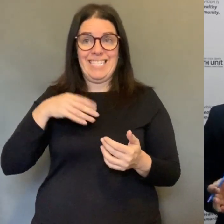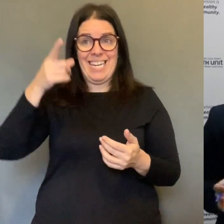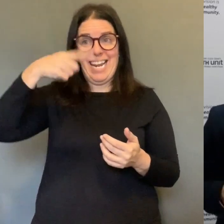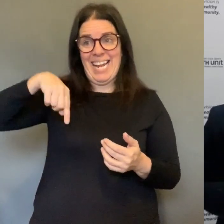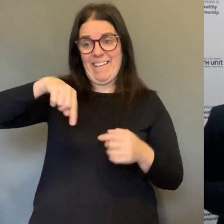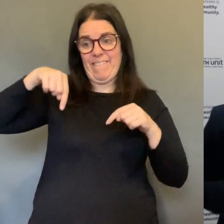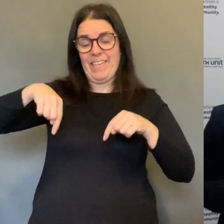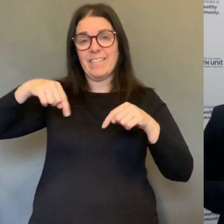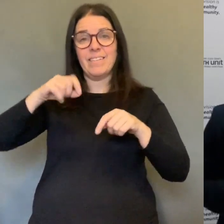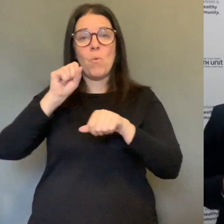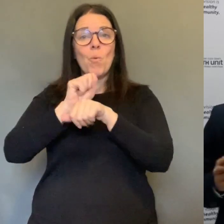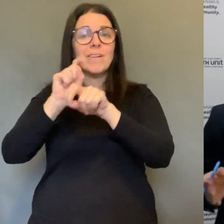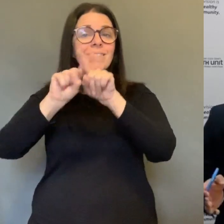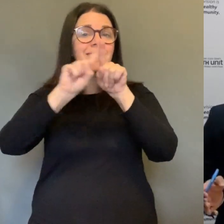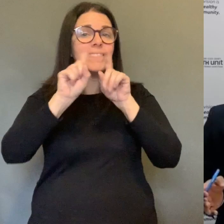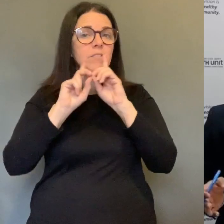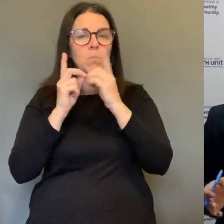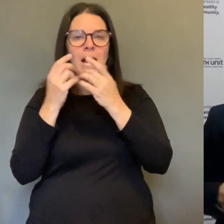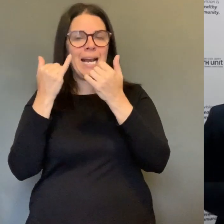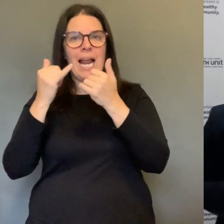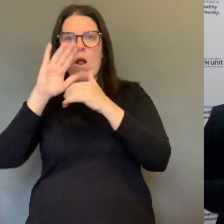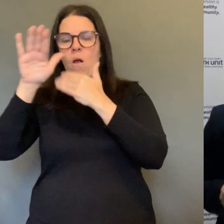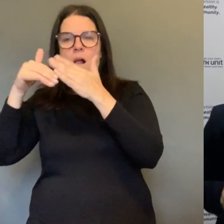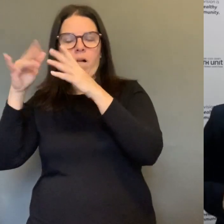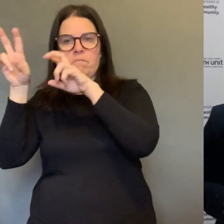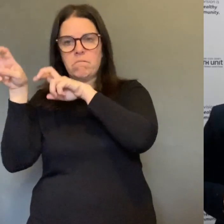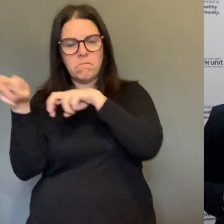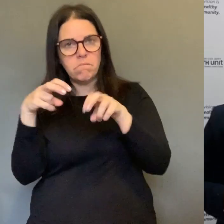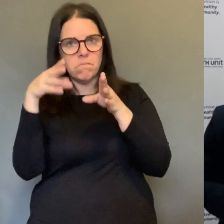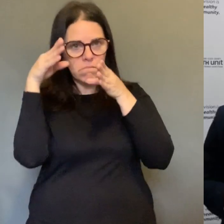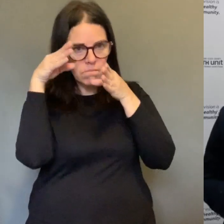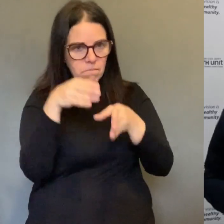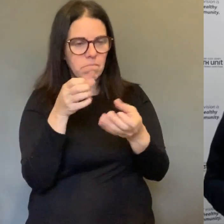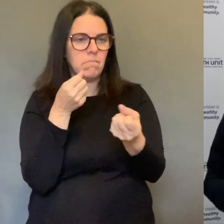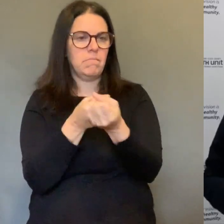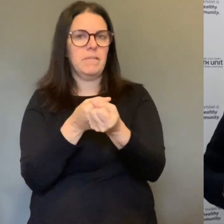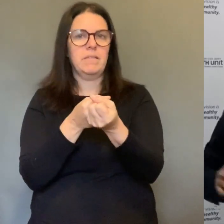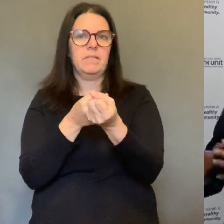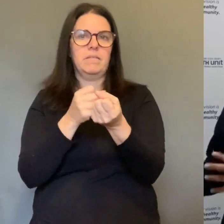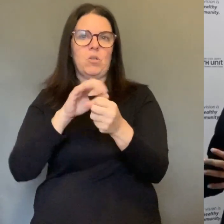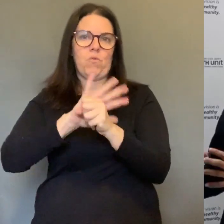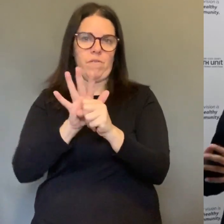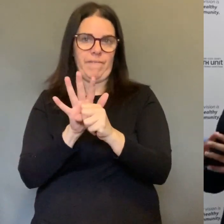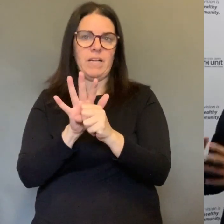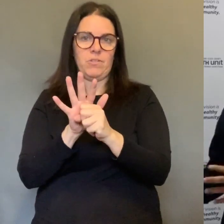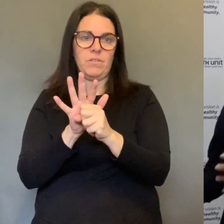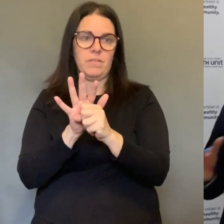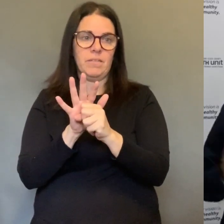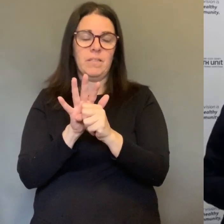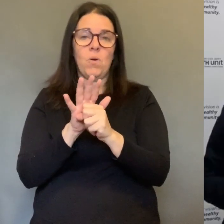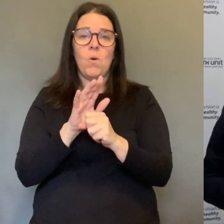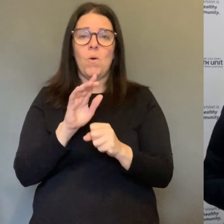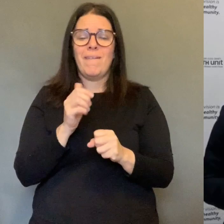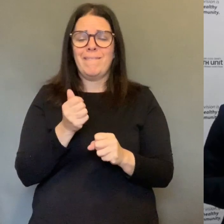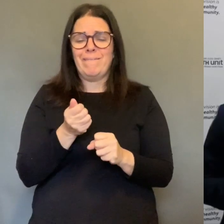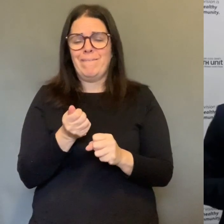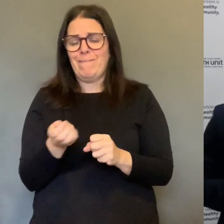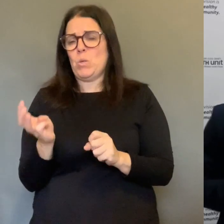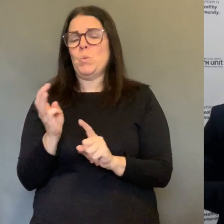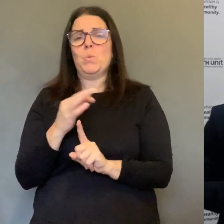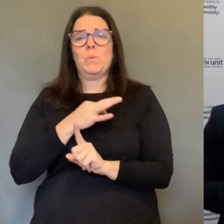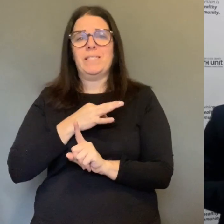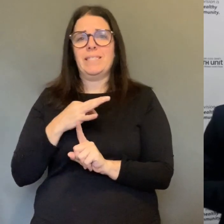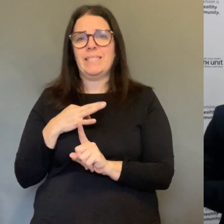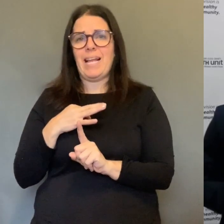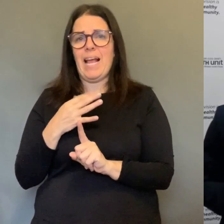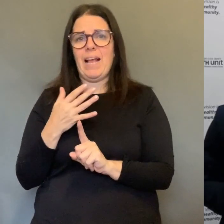TB cases in our community, any other type of infectious diseases that are happening in the community. So we are still doing all of that work on top of what work that's